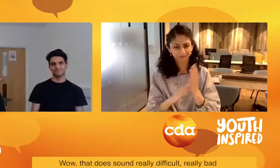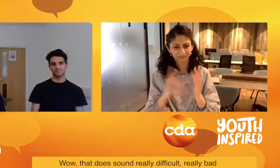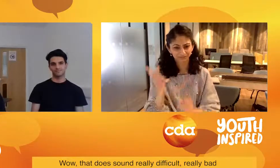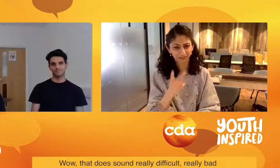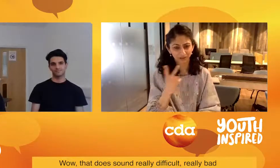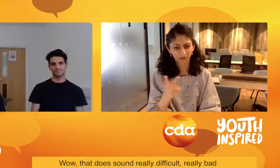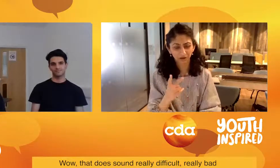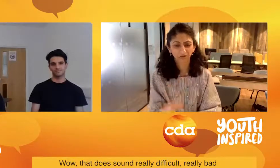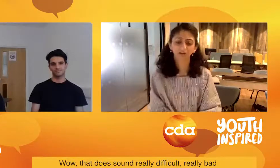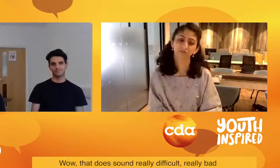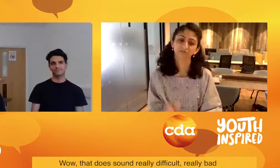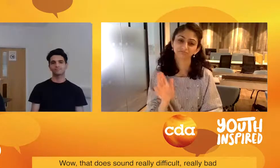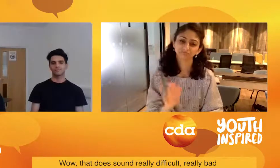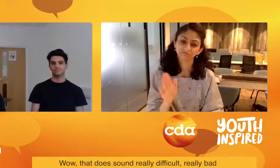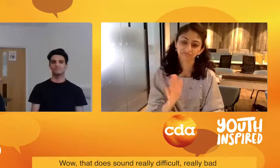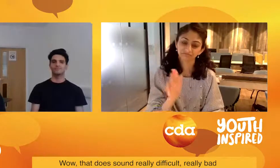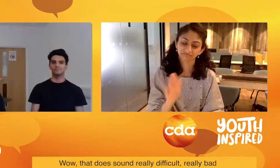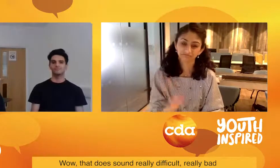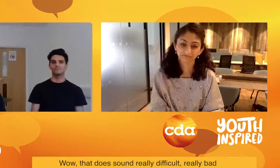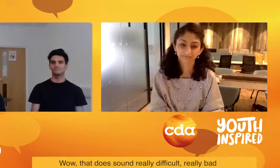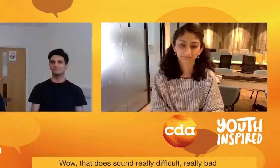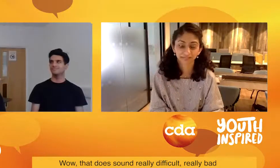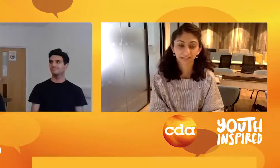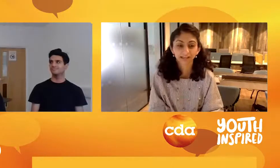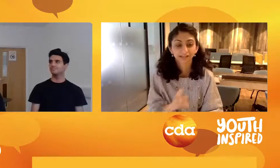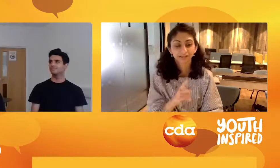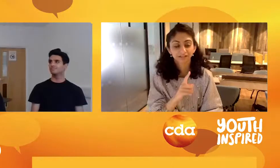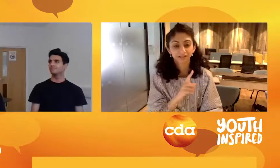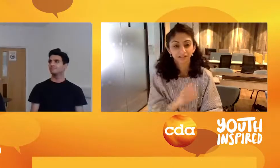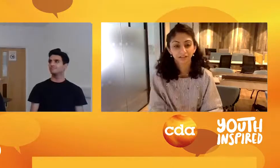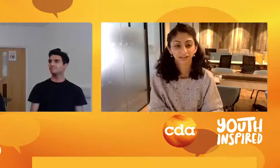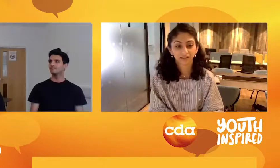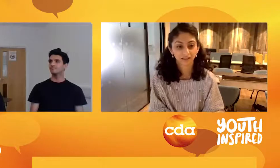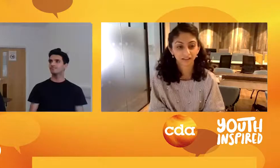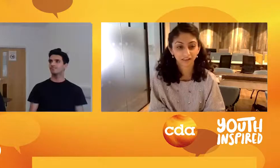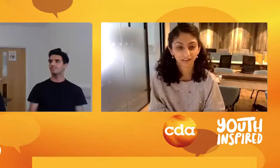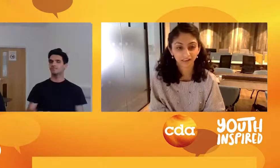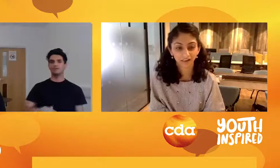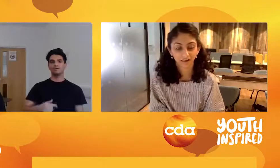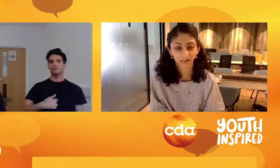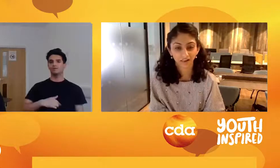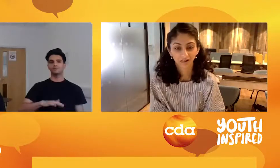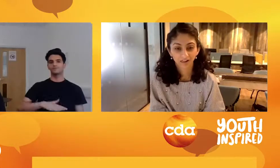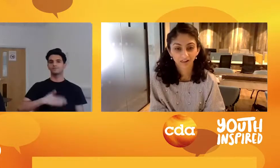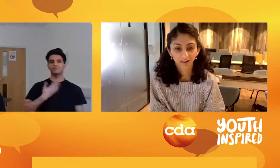Wow, that does sound really difficult, really bad experience. I'm sorry to hear that.